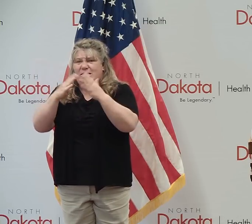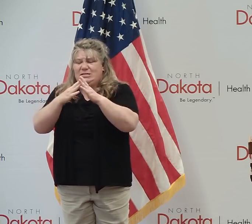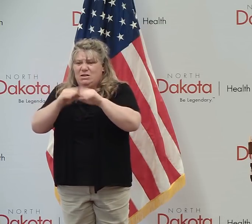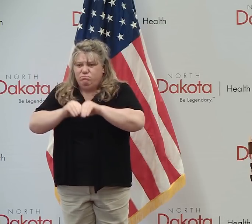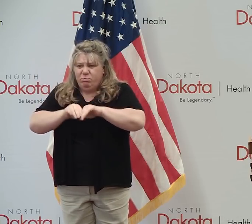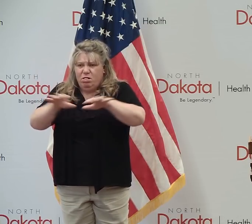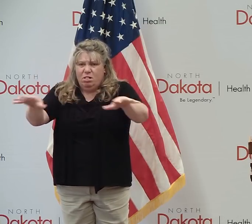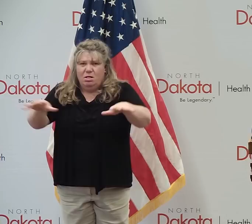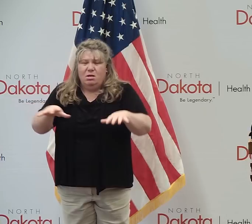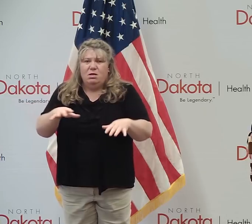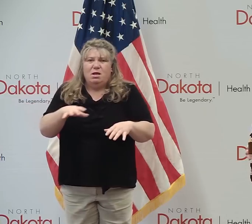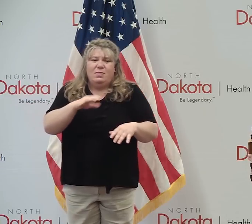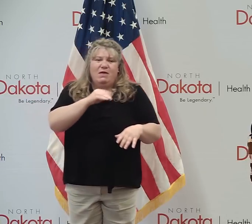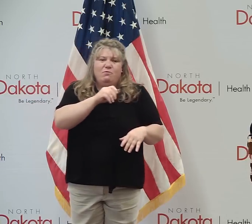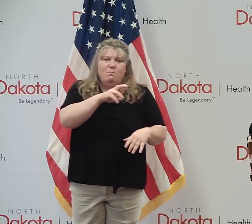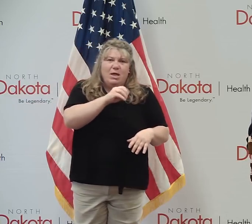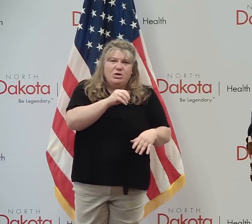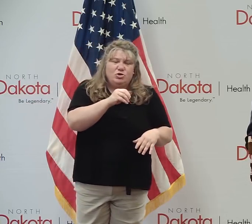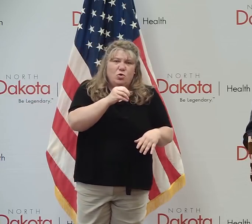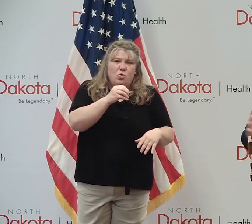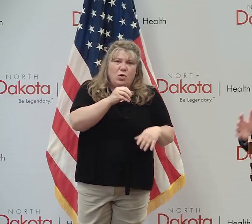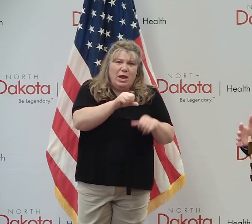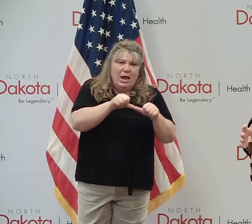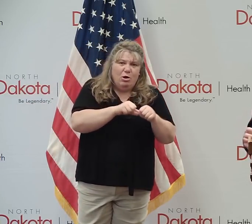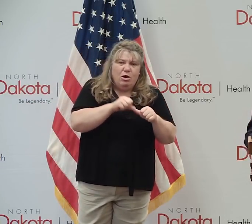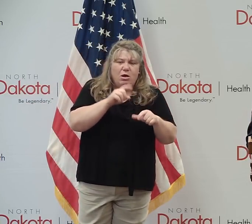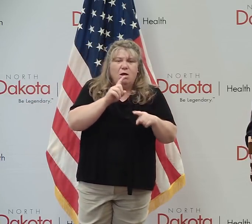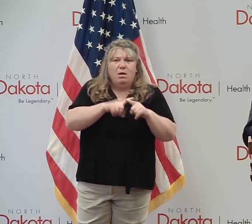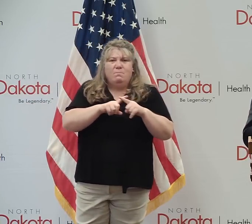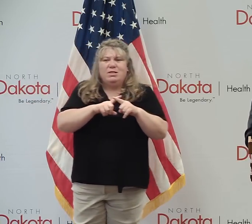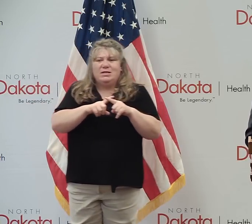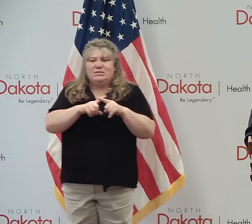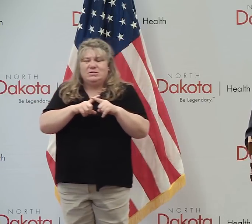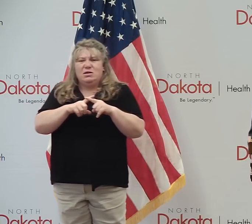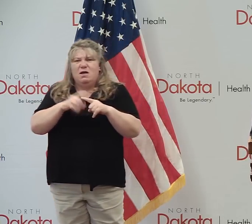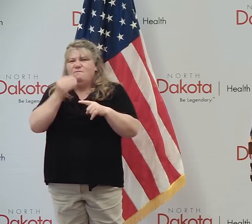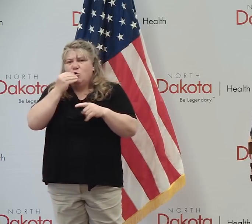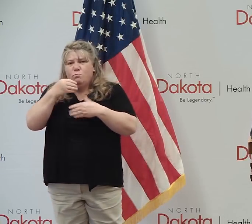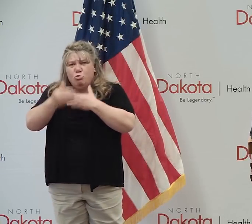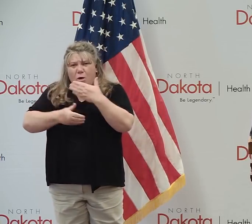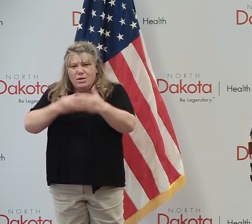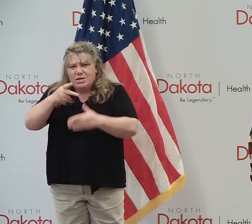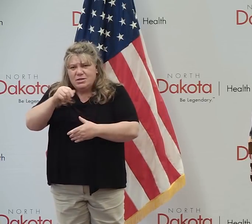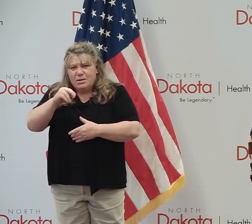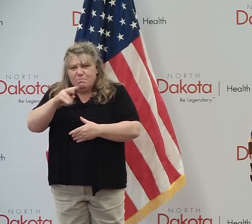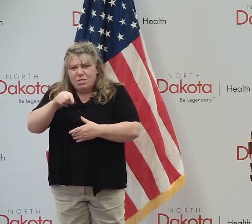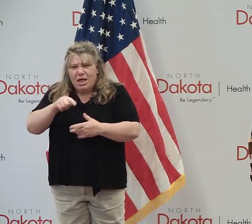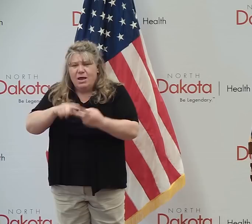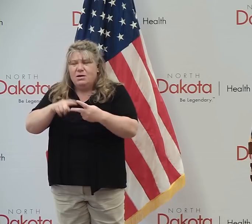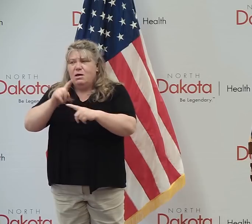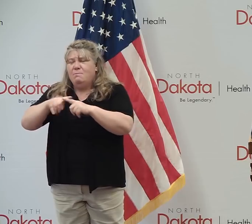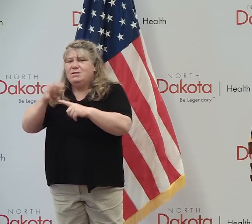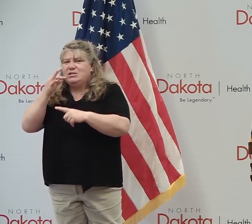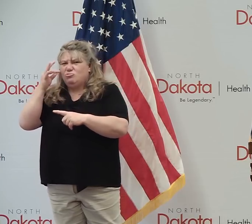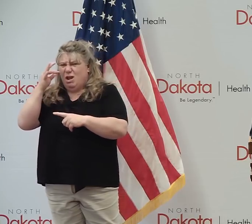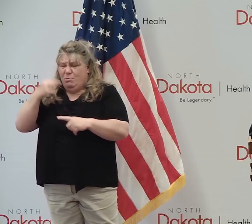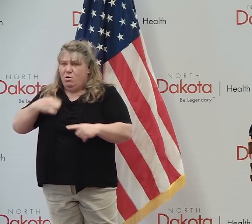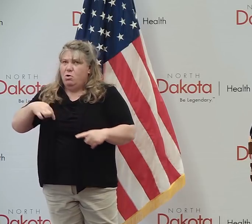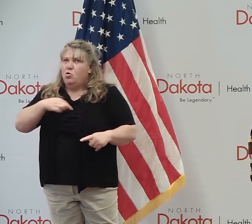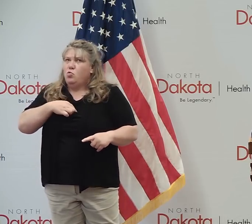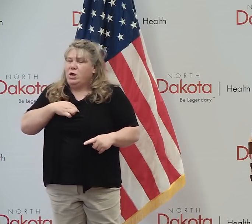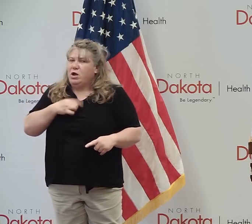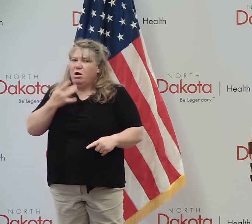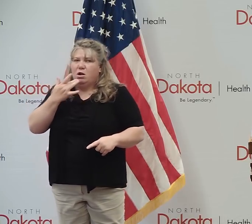with a metro area plus a food processing plant plus a tribal area plus we're in a great spot right now. So